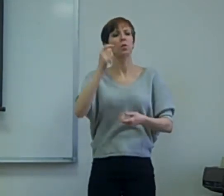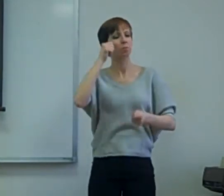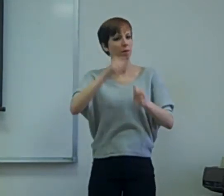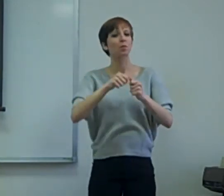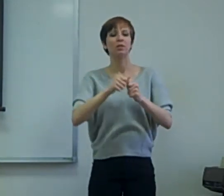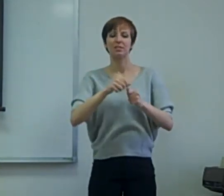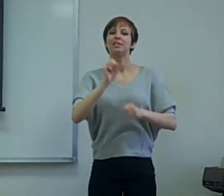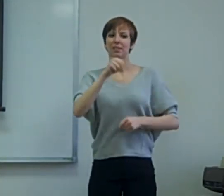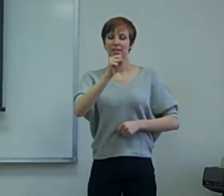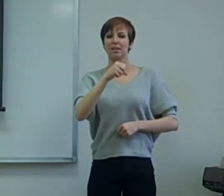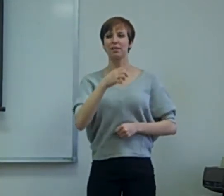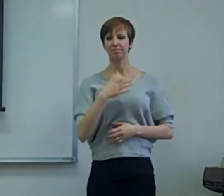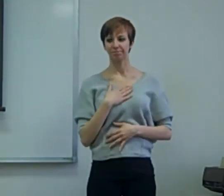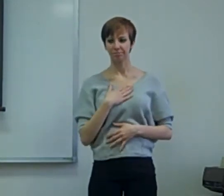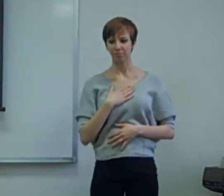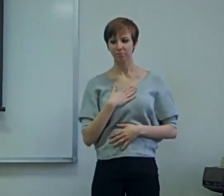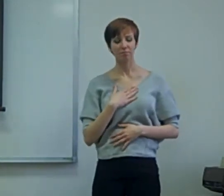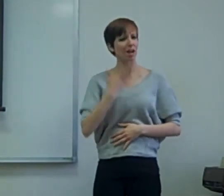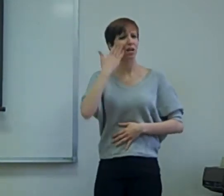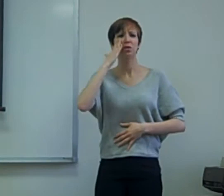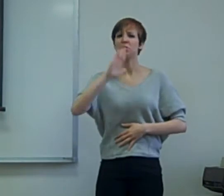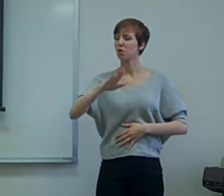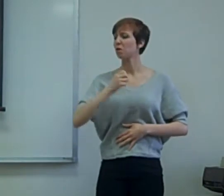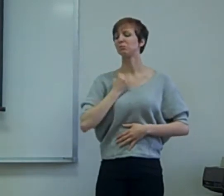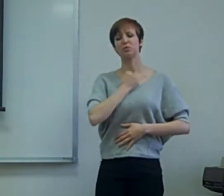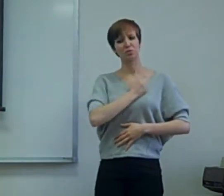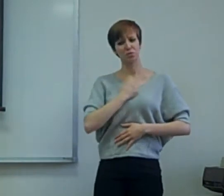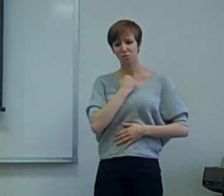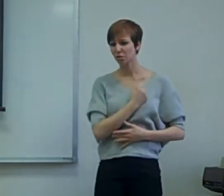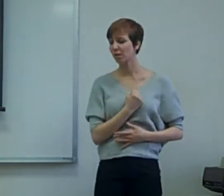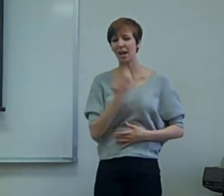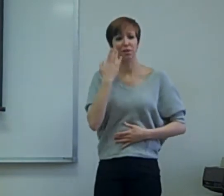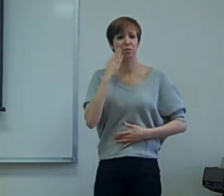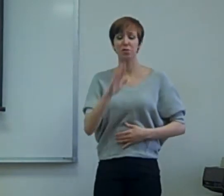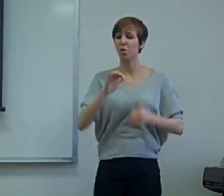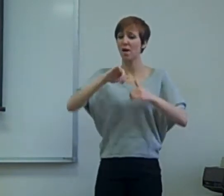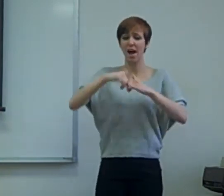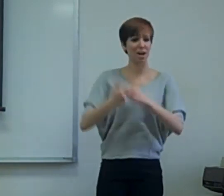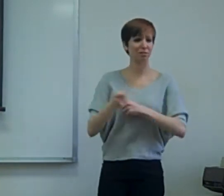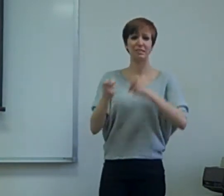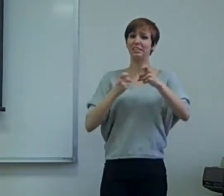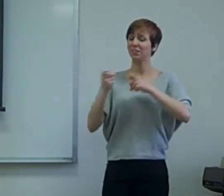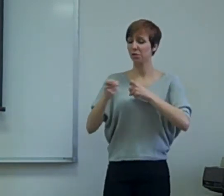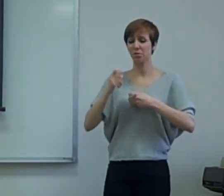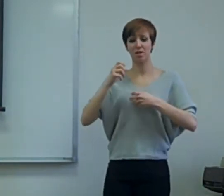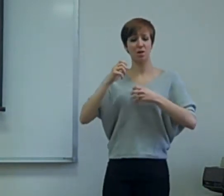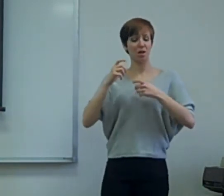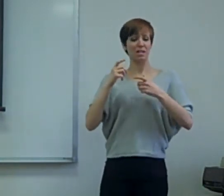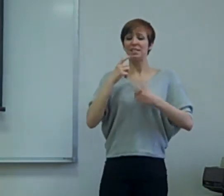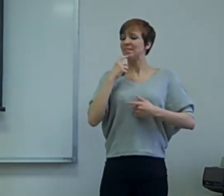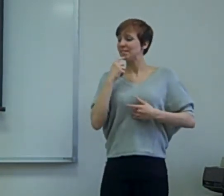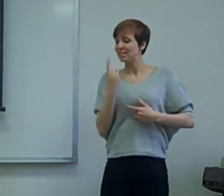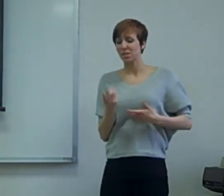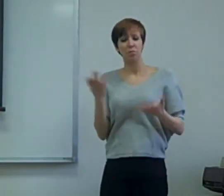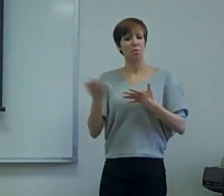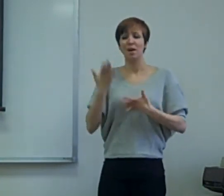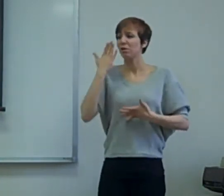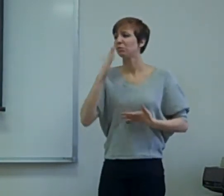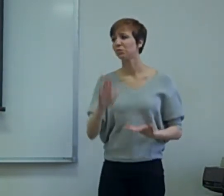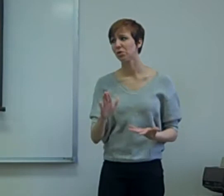said, I had no idea. I just really didn't get it. I'm so sorry. But she said, I didn't